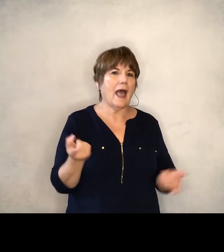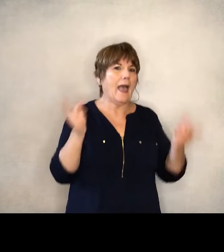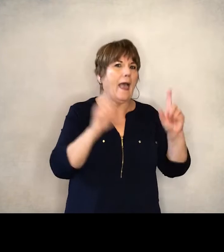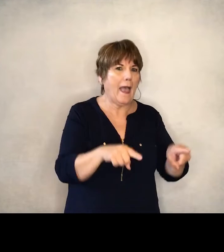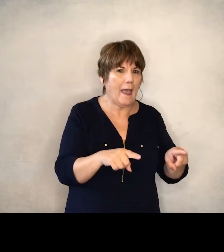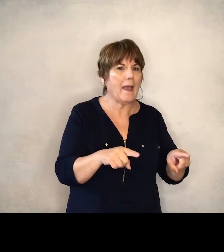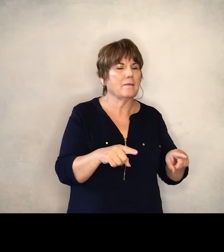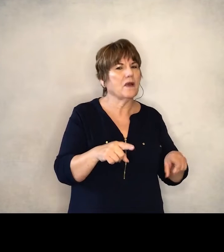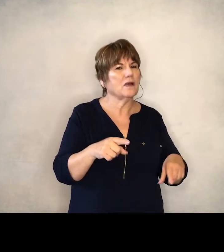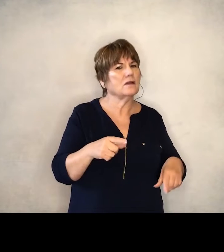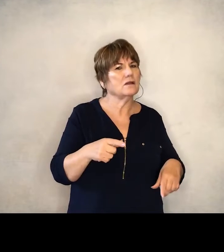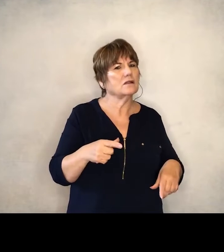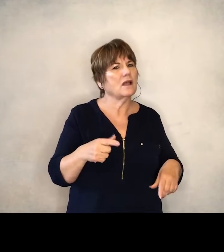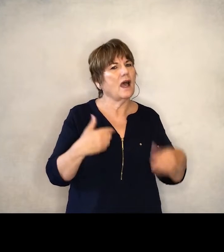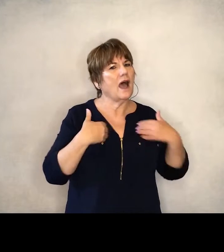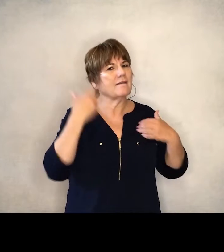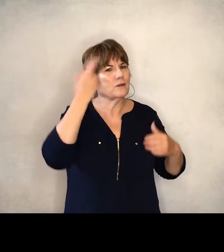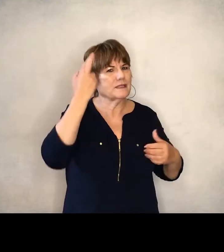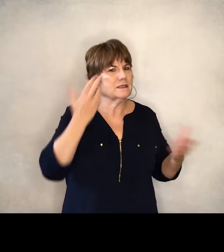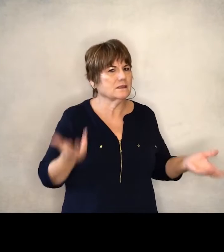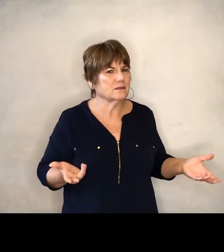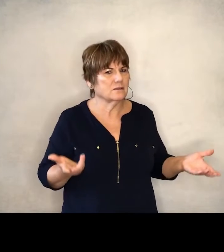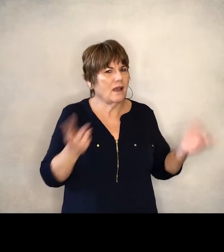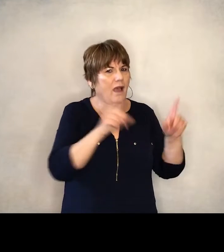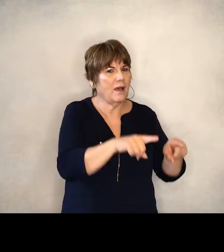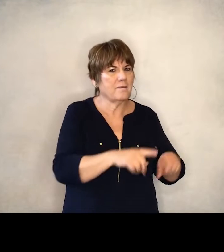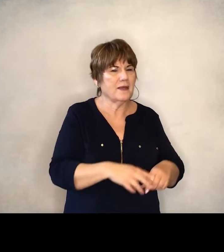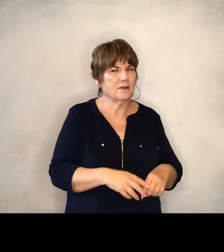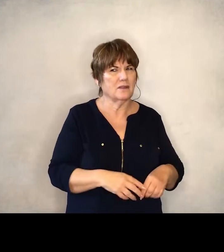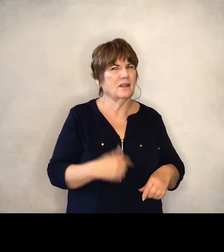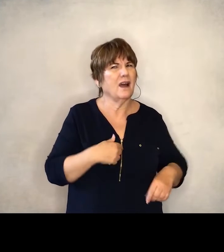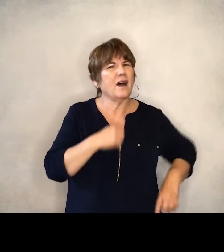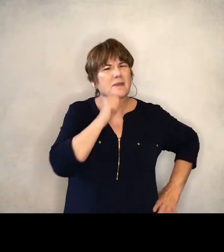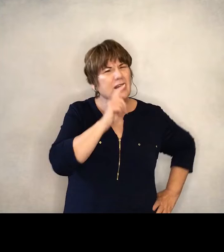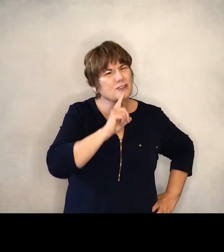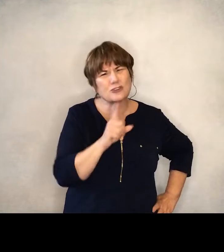reason. But I'm not so sure about that.